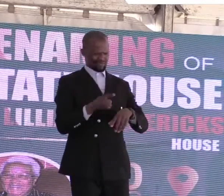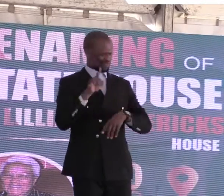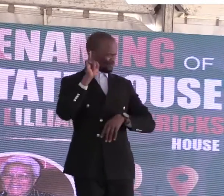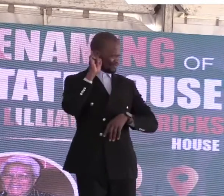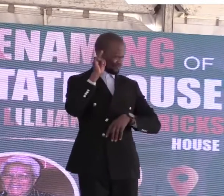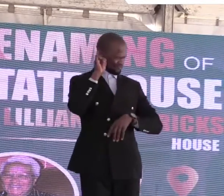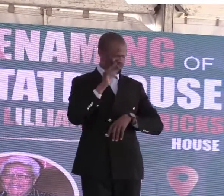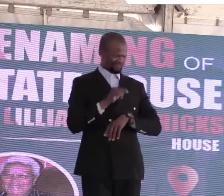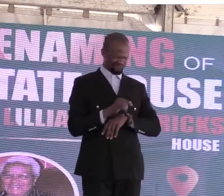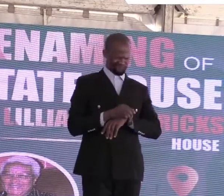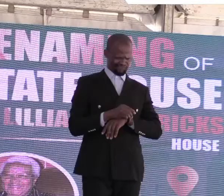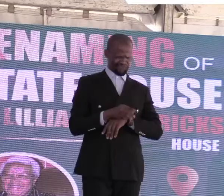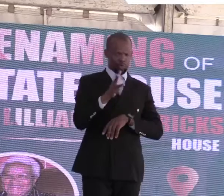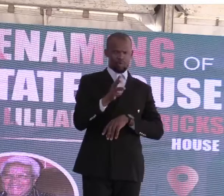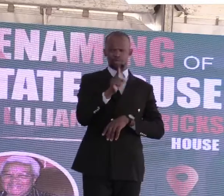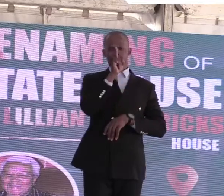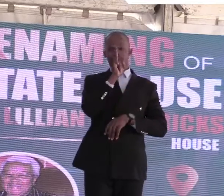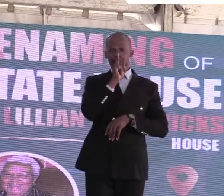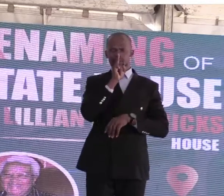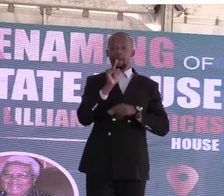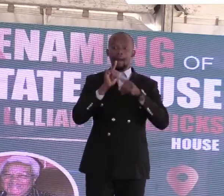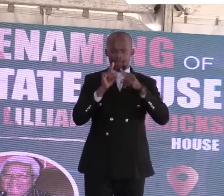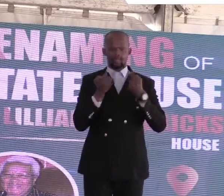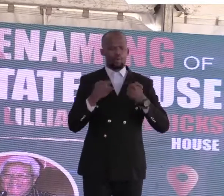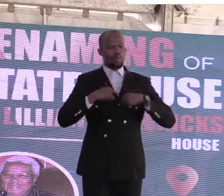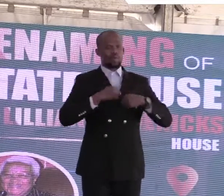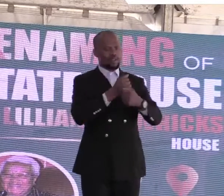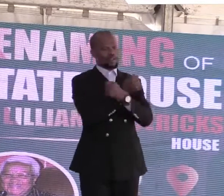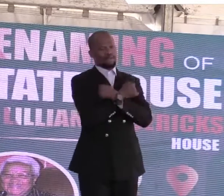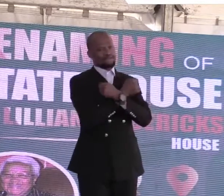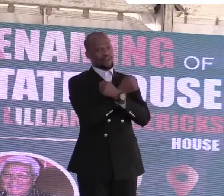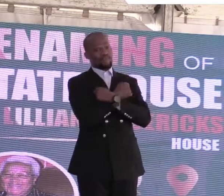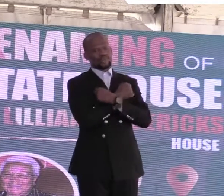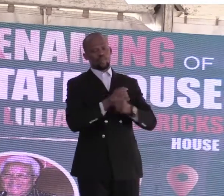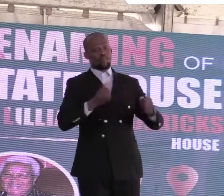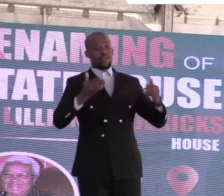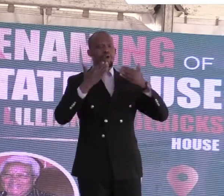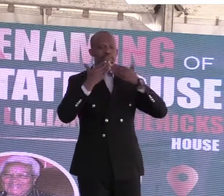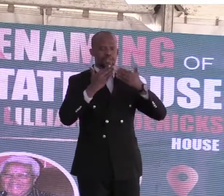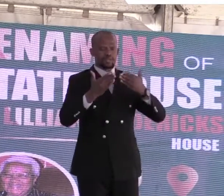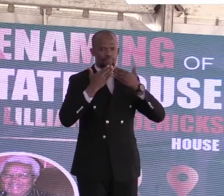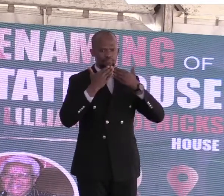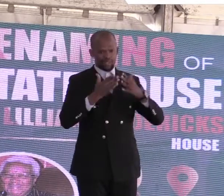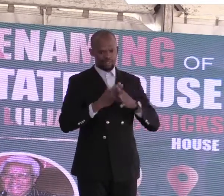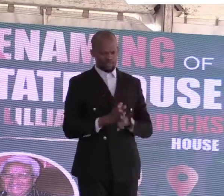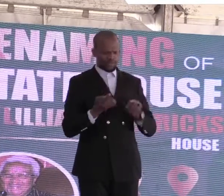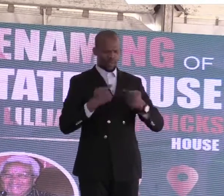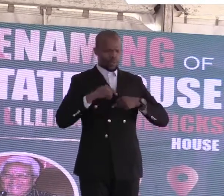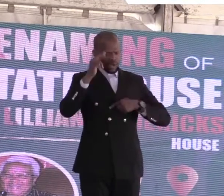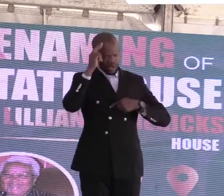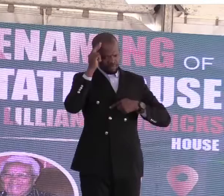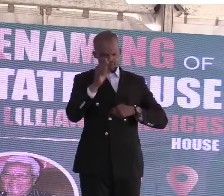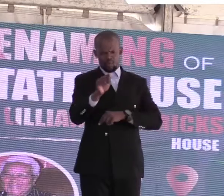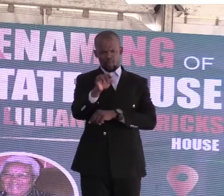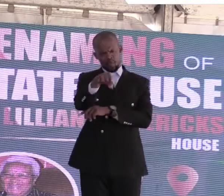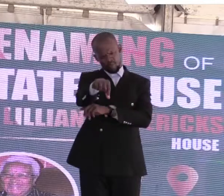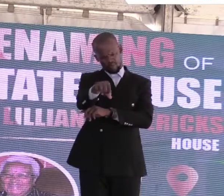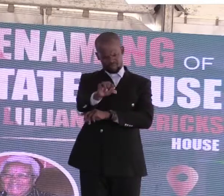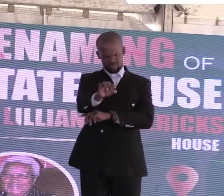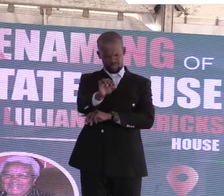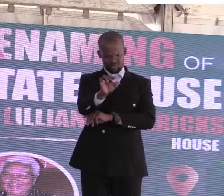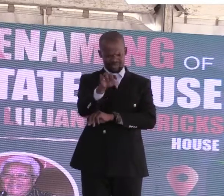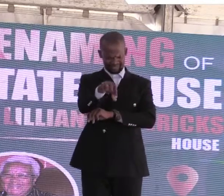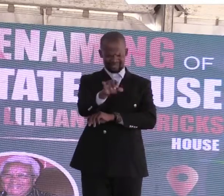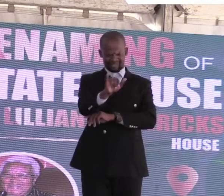at you and keep quiet. But we love her and we appreciate her. We remember Omama Trina, we